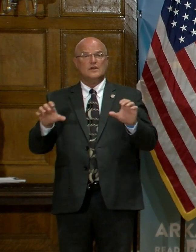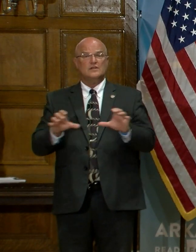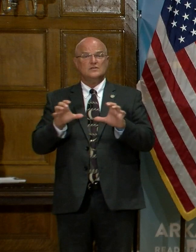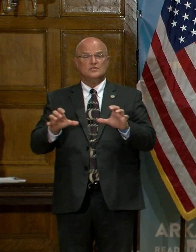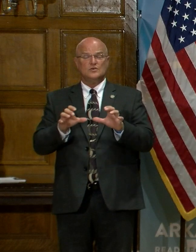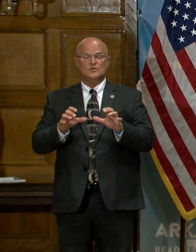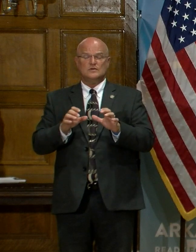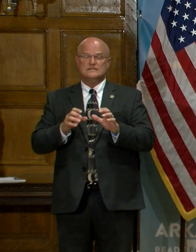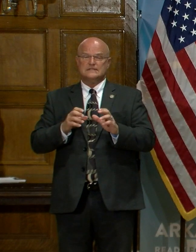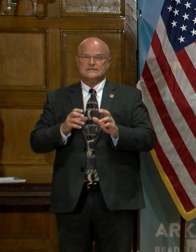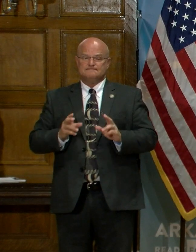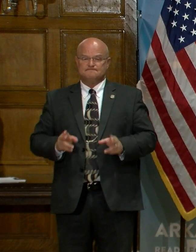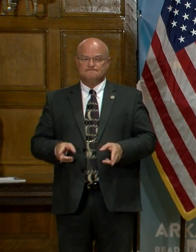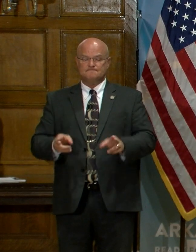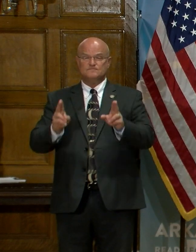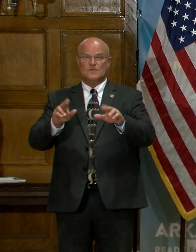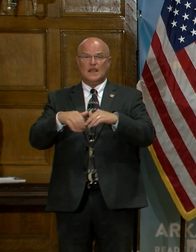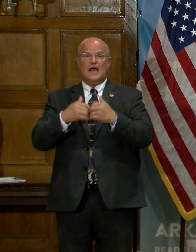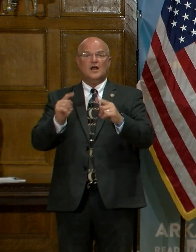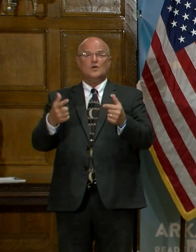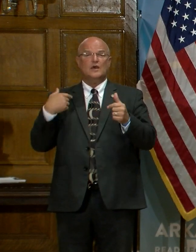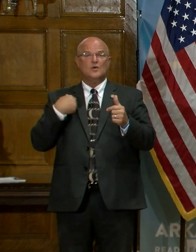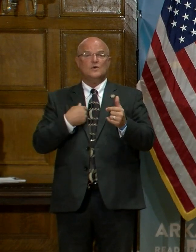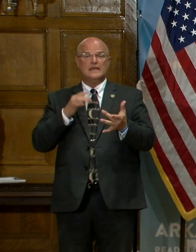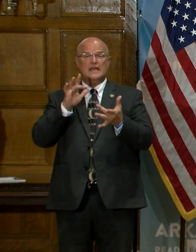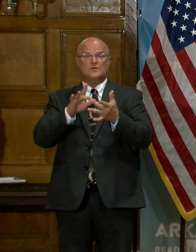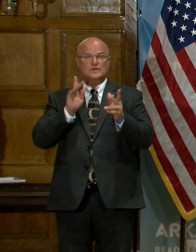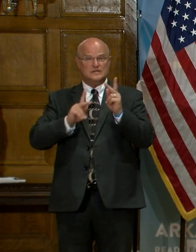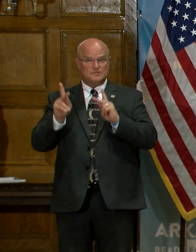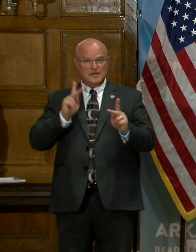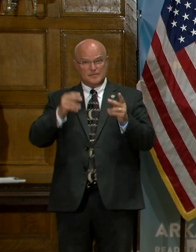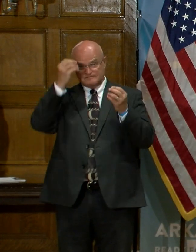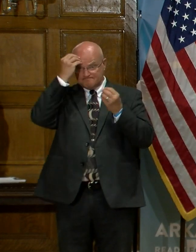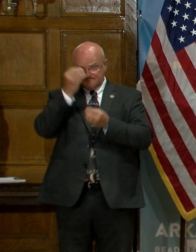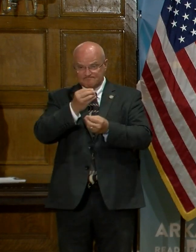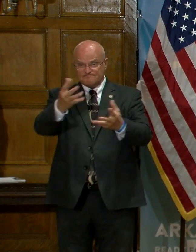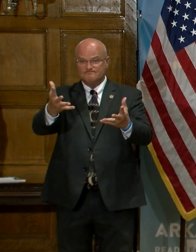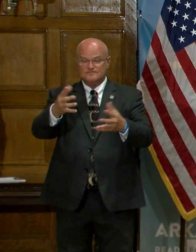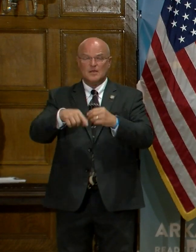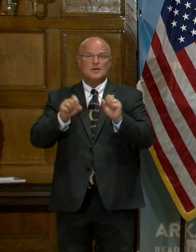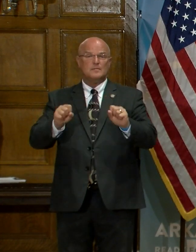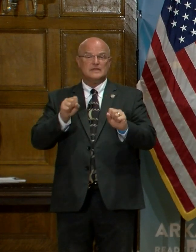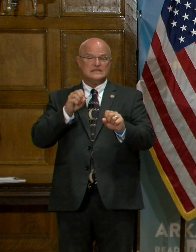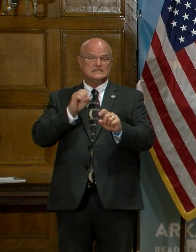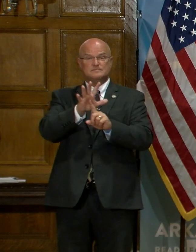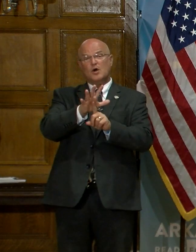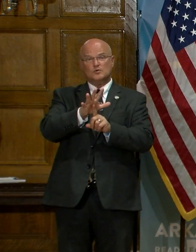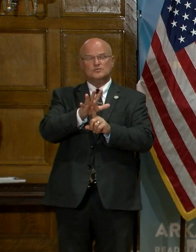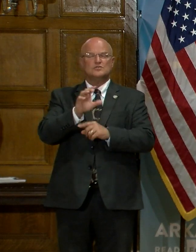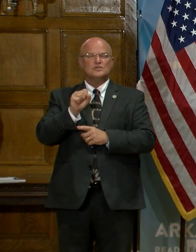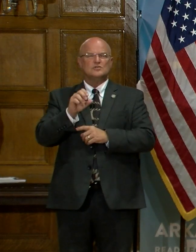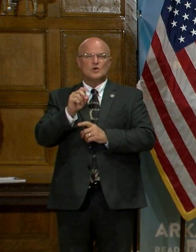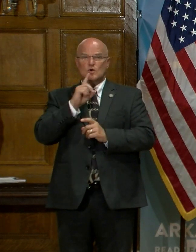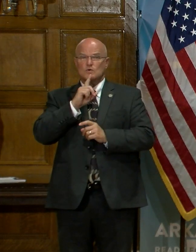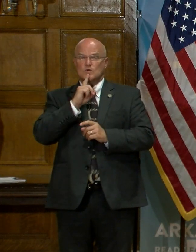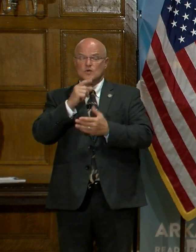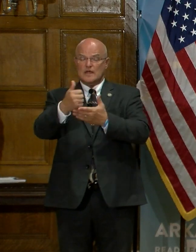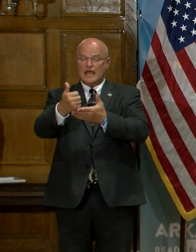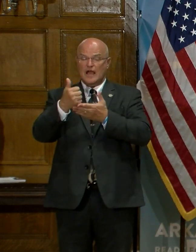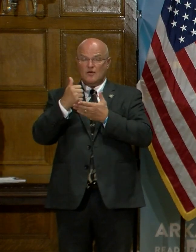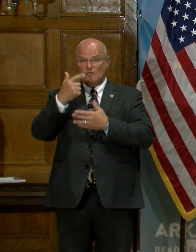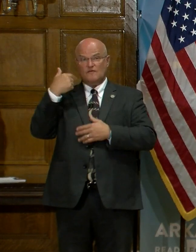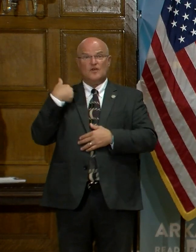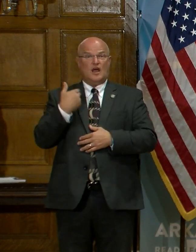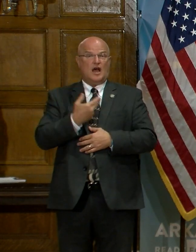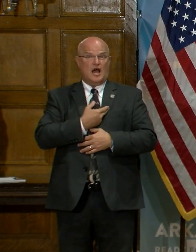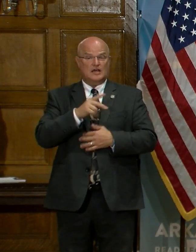do is accelerate how quickly we can reach people and inform them of potential exposure. So it's really helpful